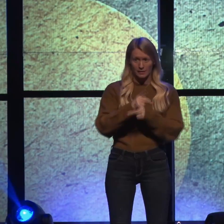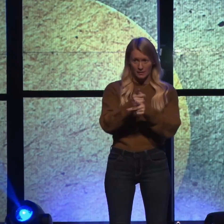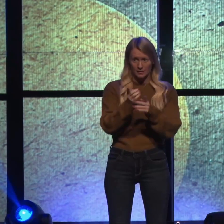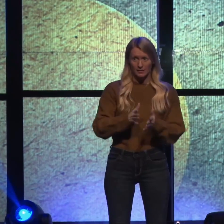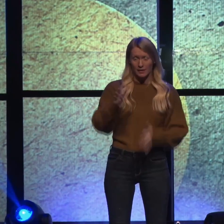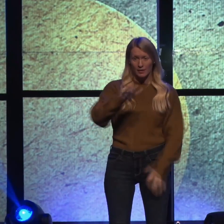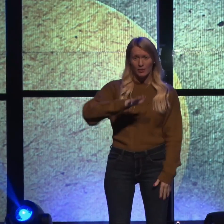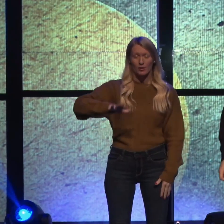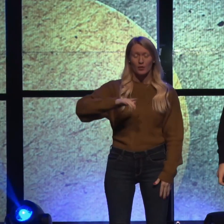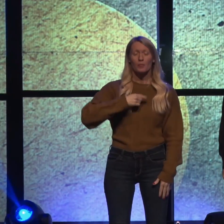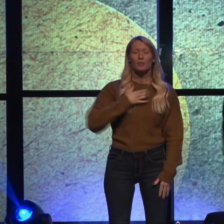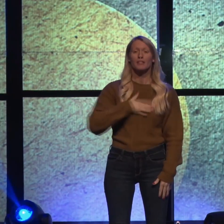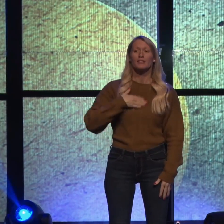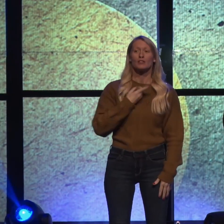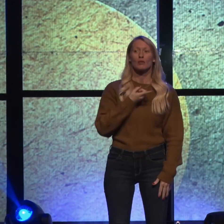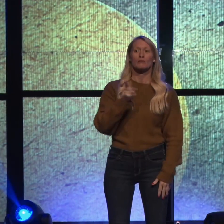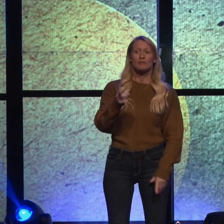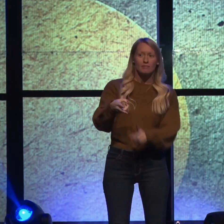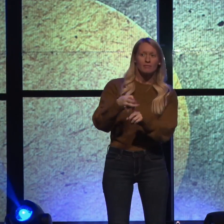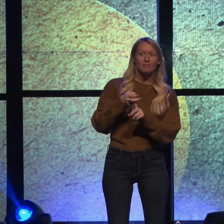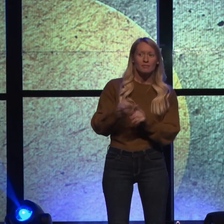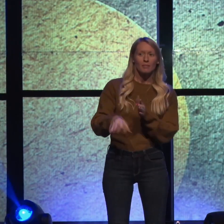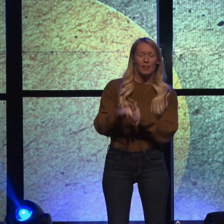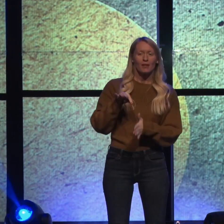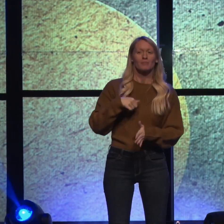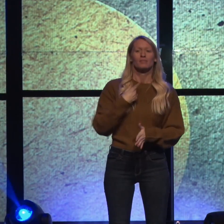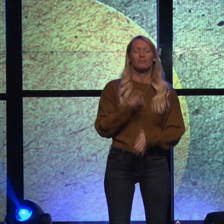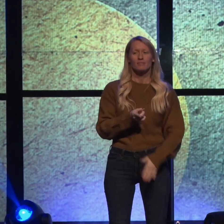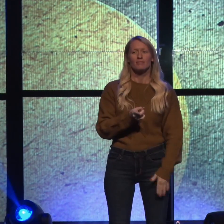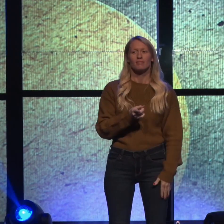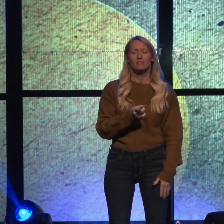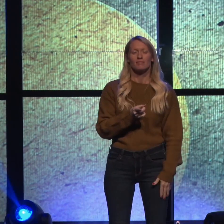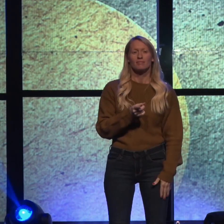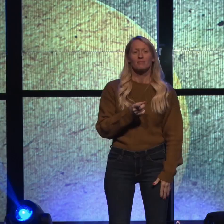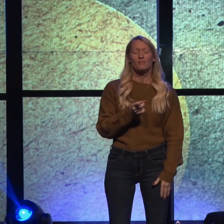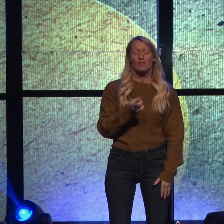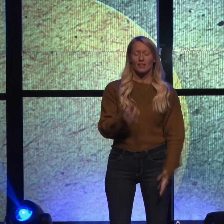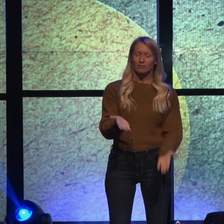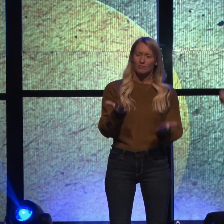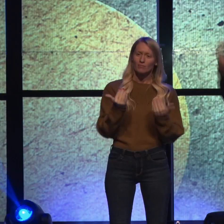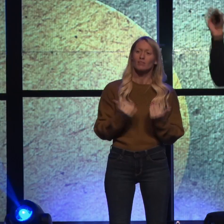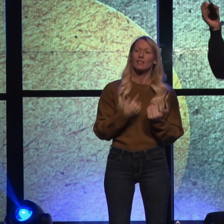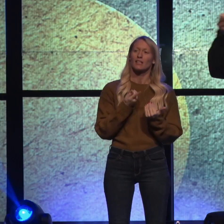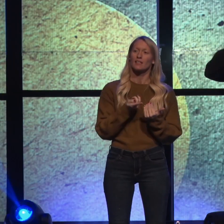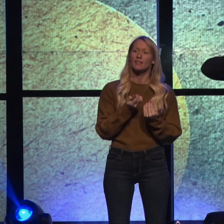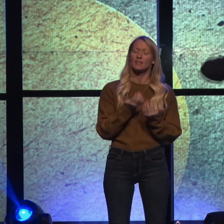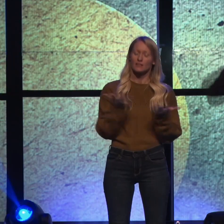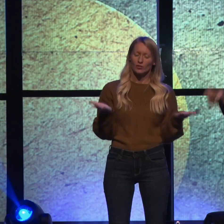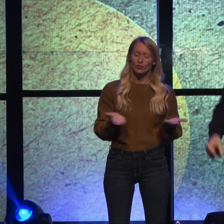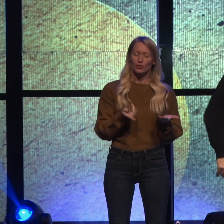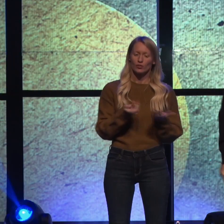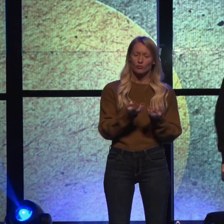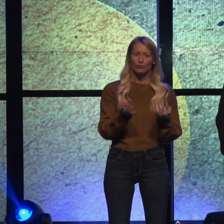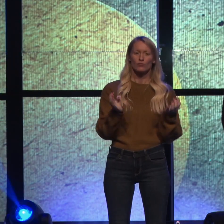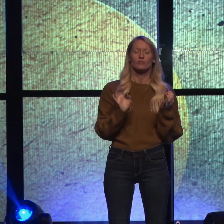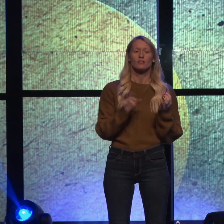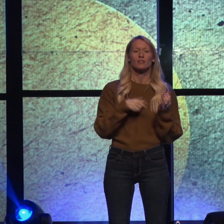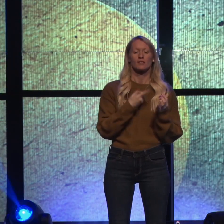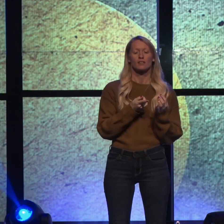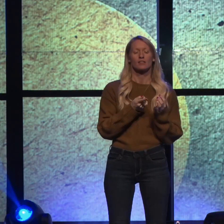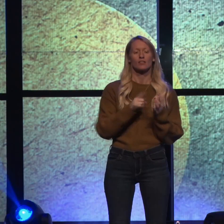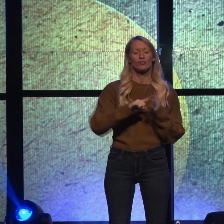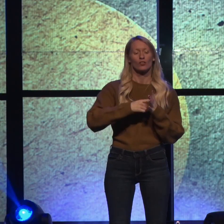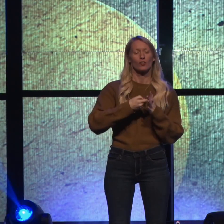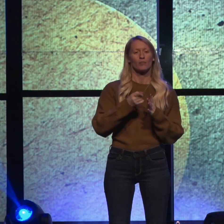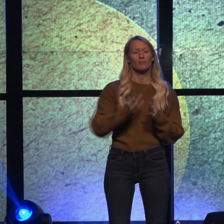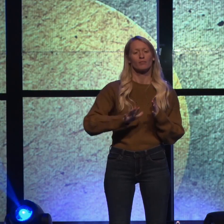okay? Unless you want them unsupervised, that's fine. But go grab your kids, come on back in here, and we'll get started here in about 10 minutes or so.